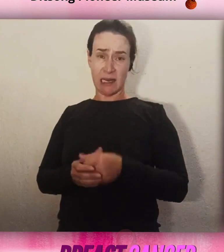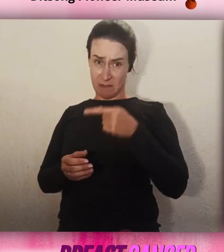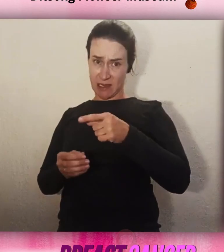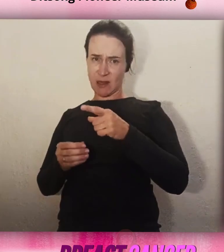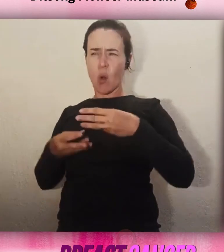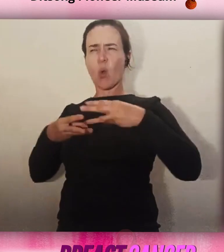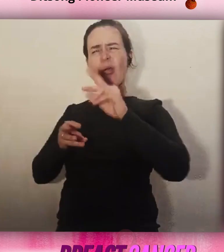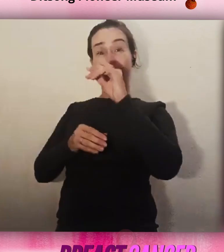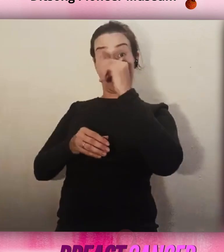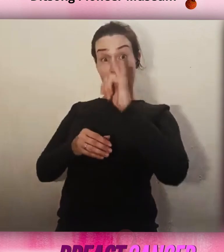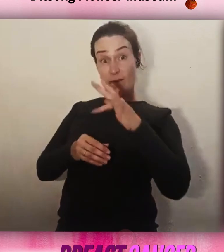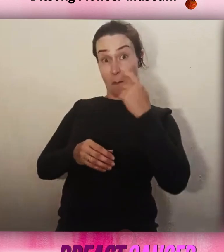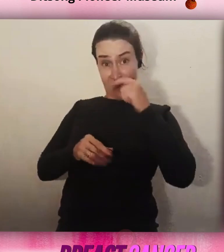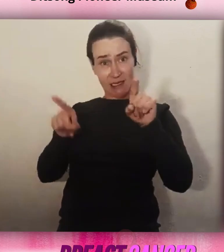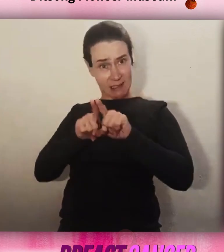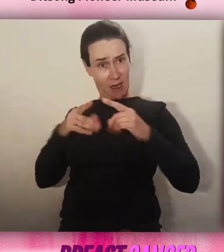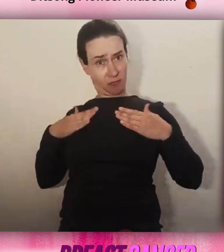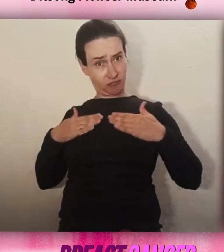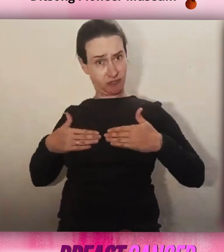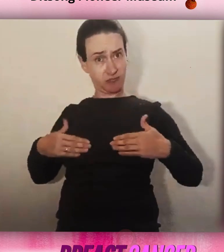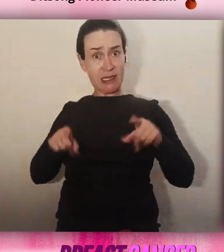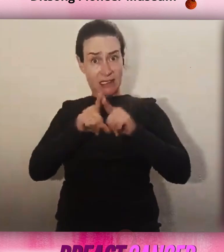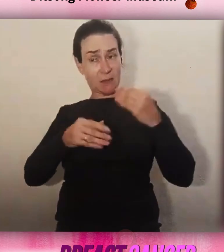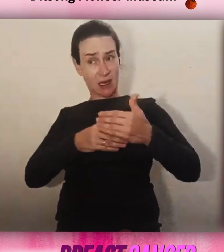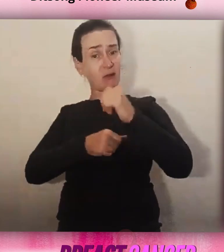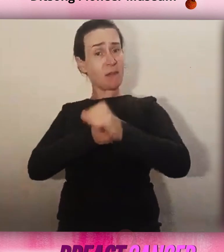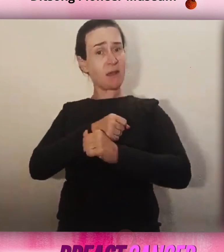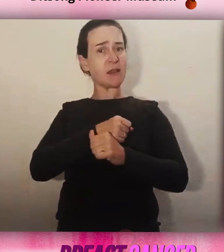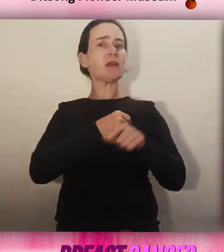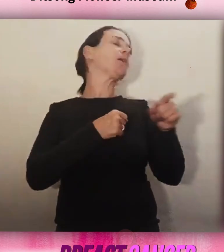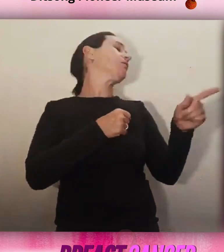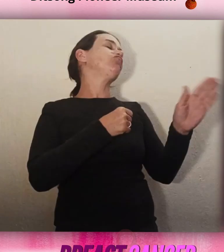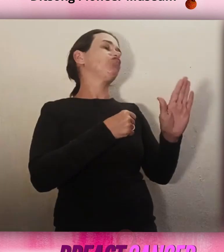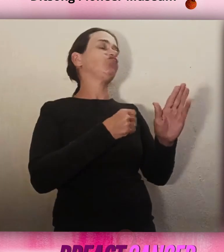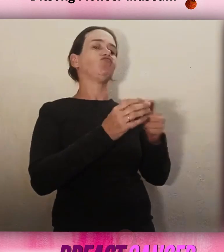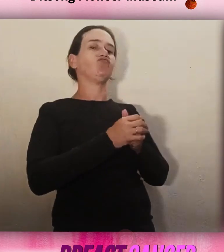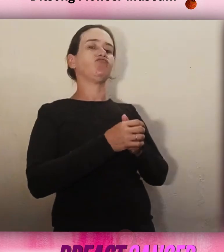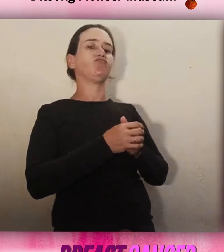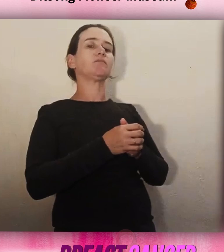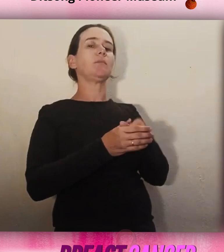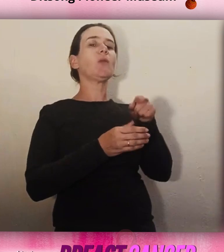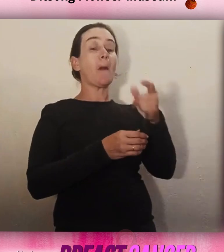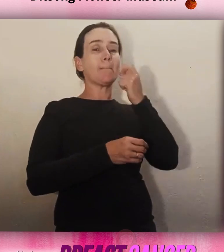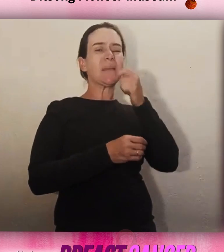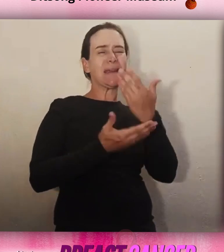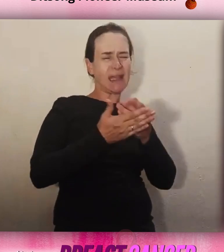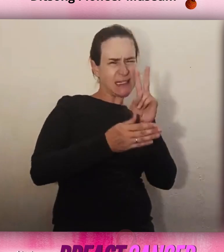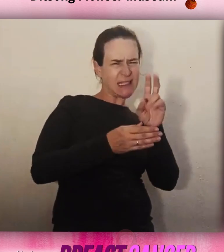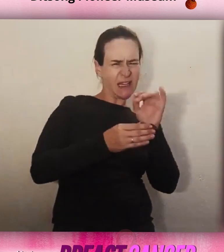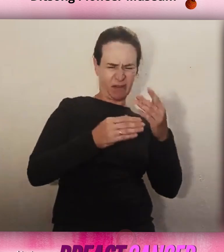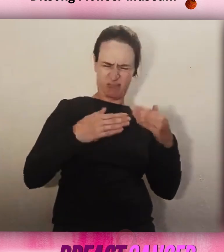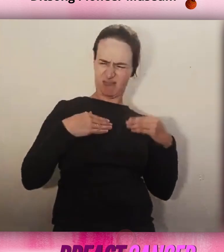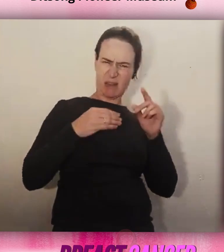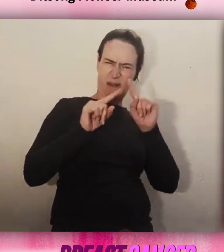men Would can his also get. examination be the same, and should it also be as frequent as one would No, do no, for he's female? actually going to see for